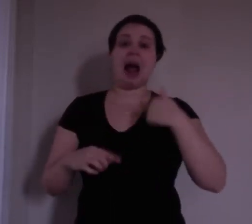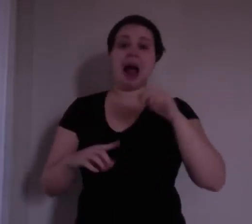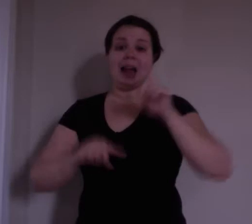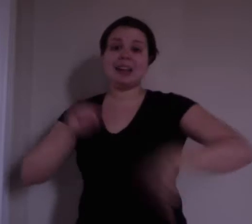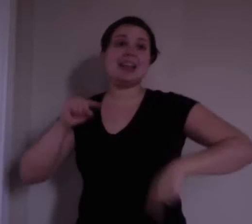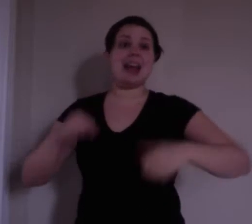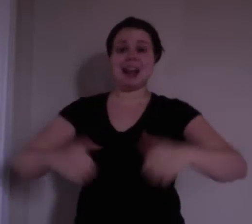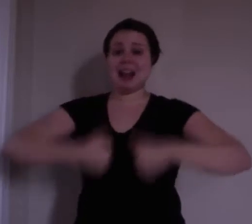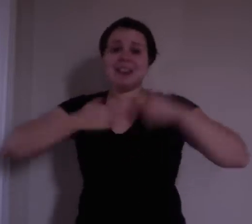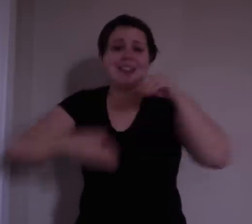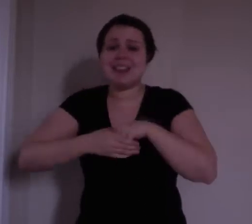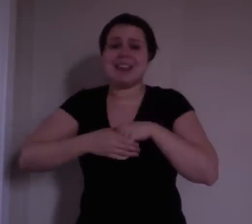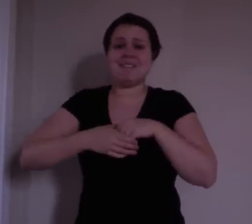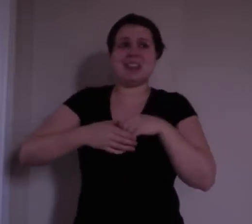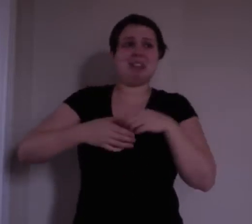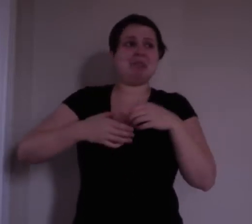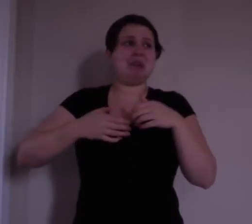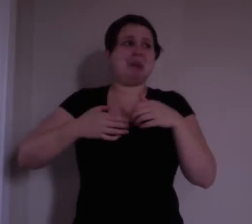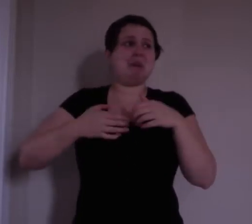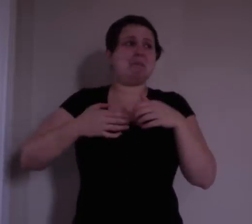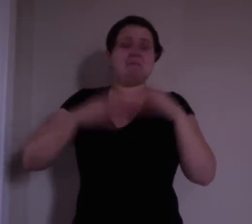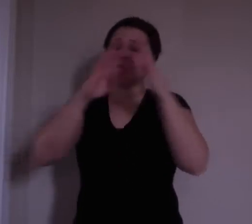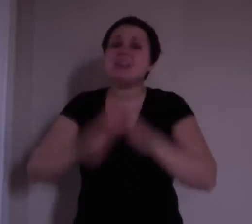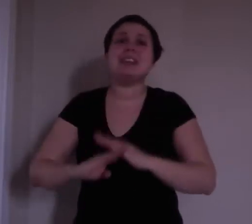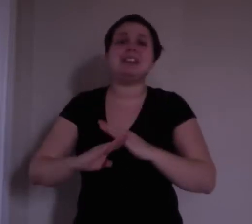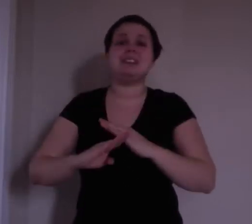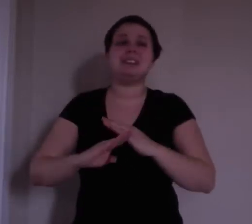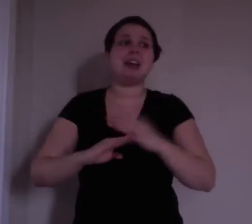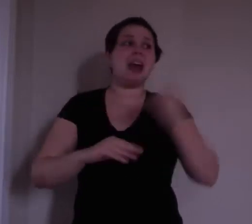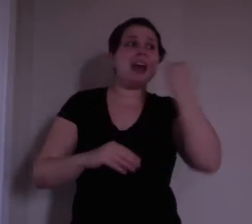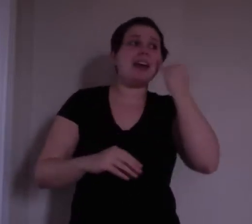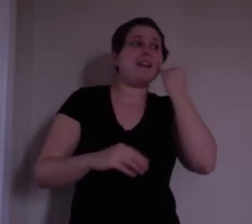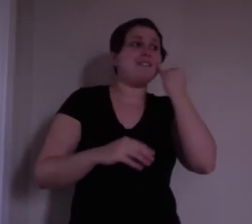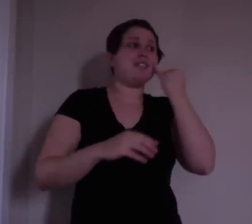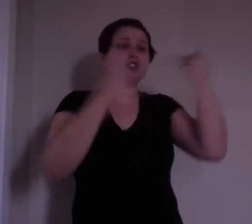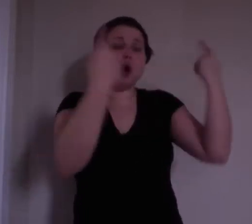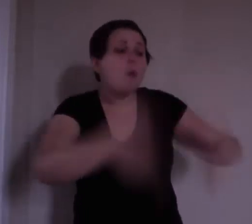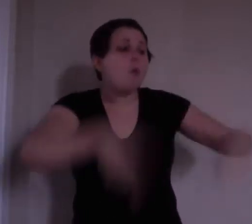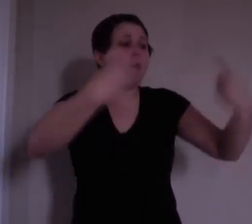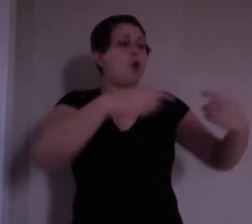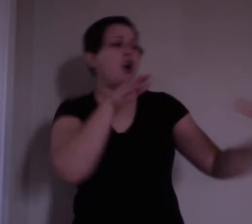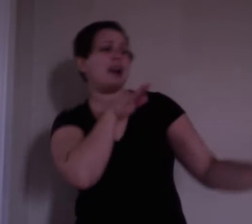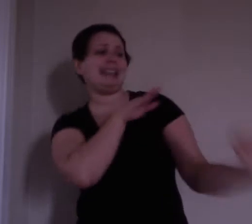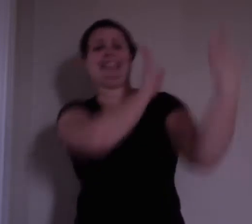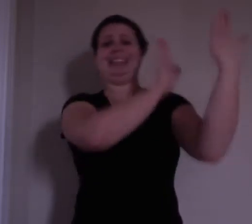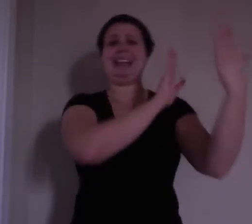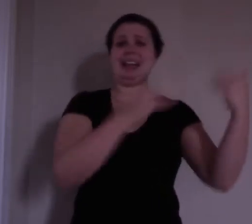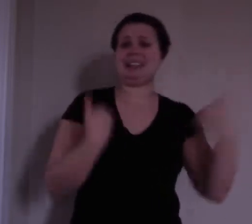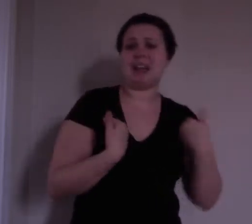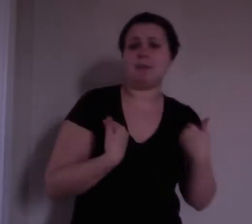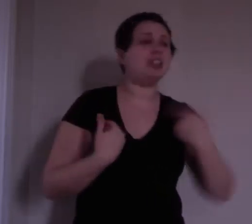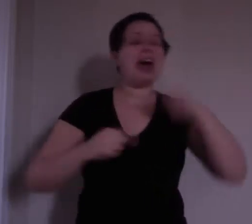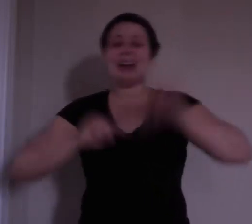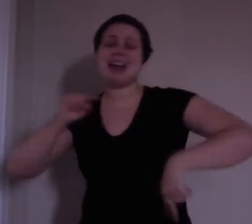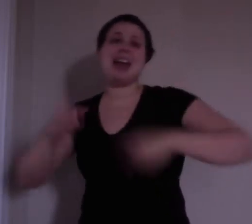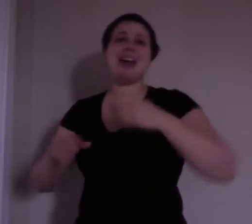war being waged against animals. I could no longer feel full while they're being starved, or feel warm knowing